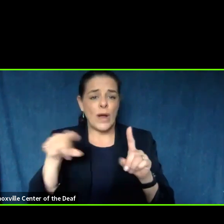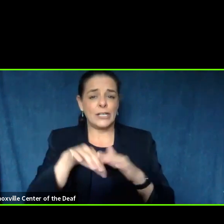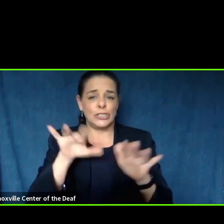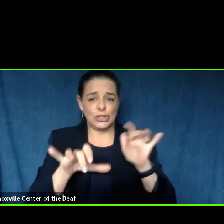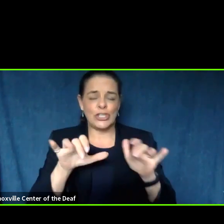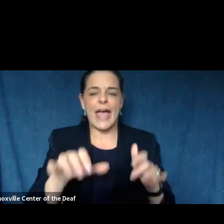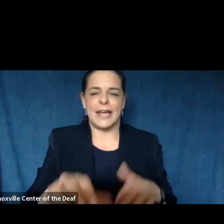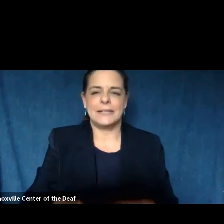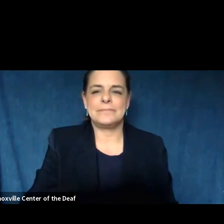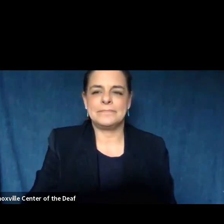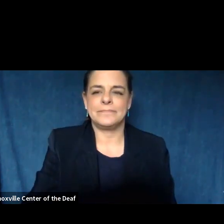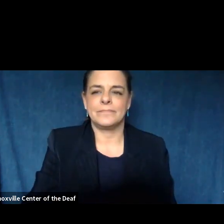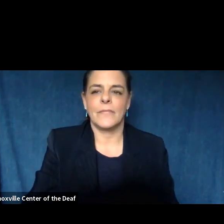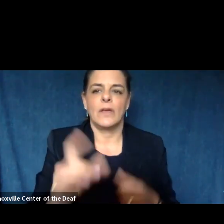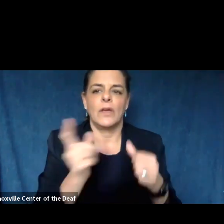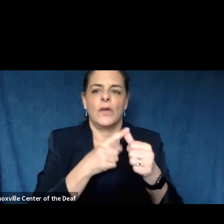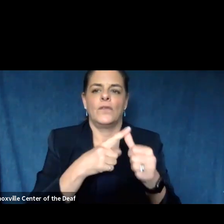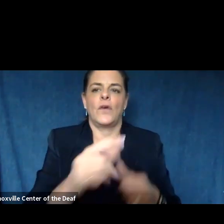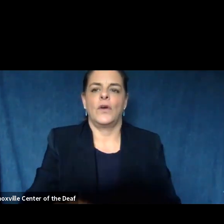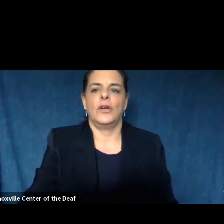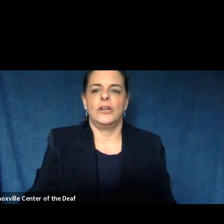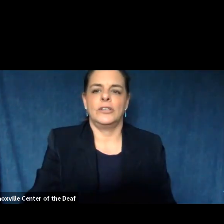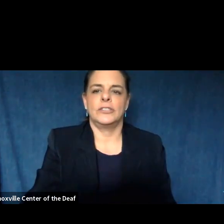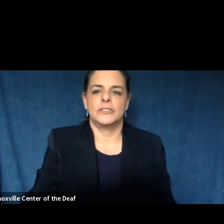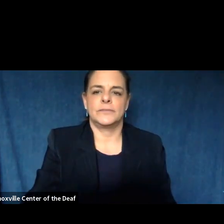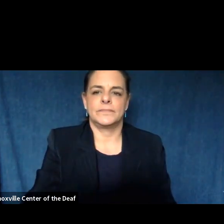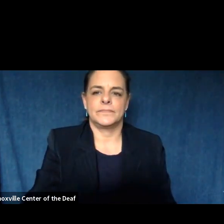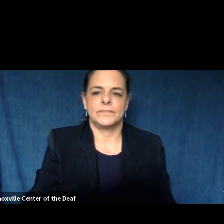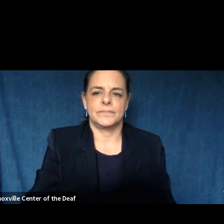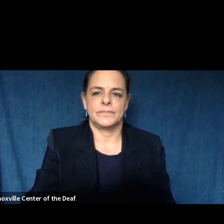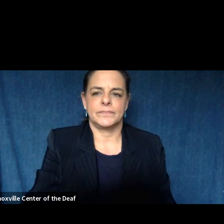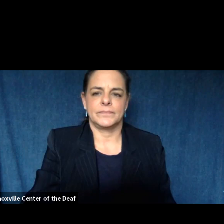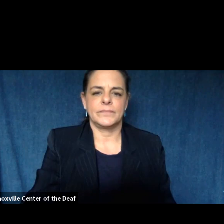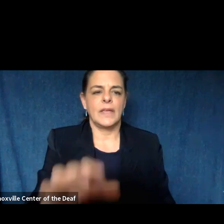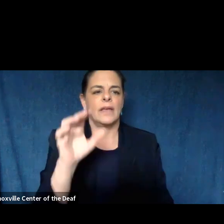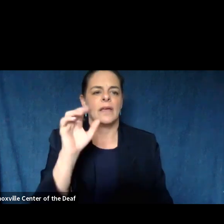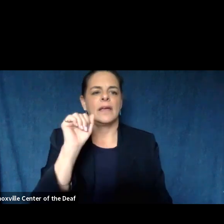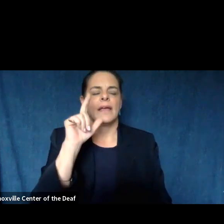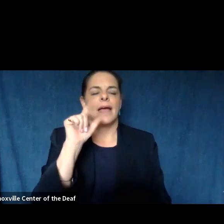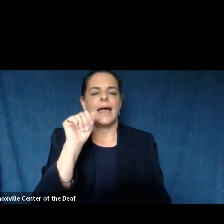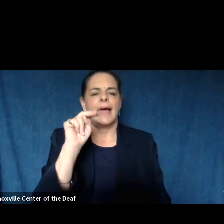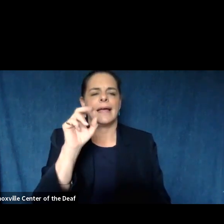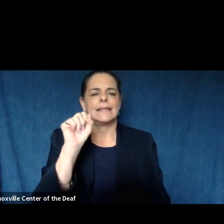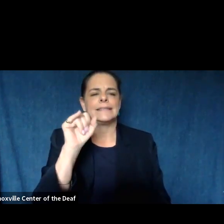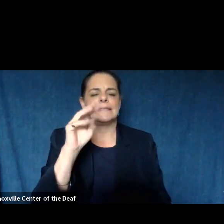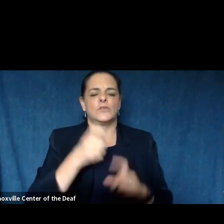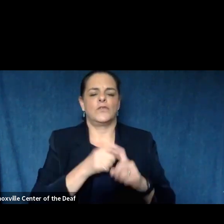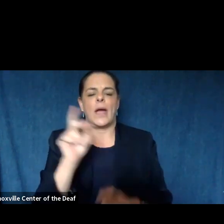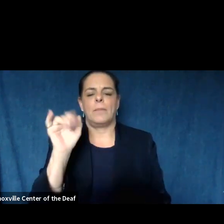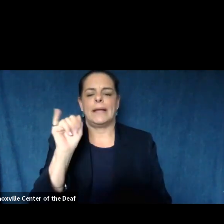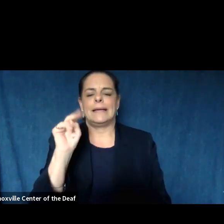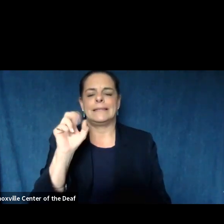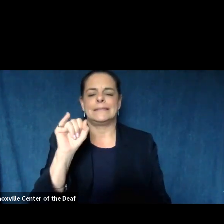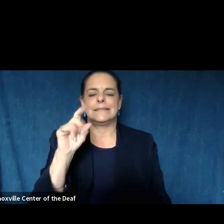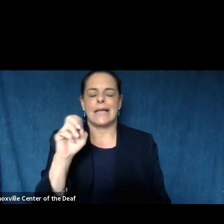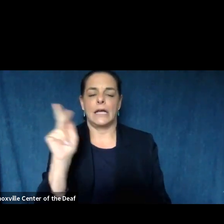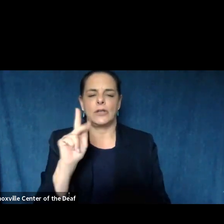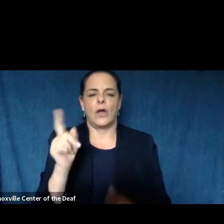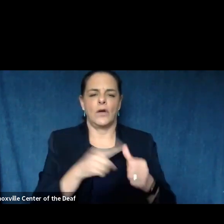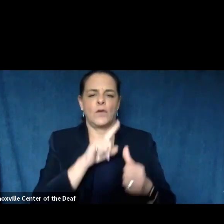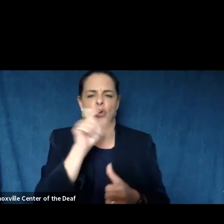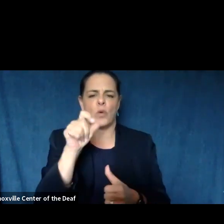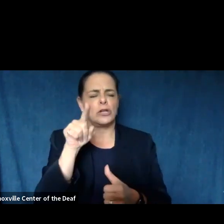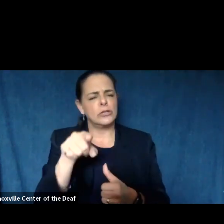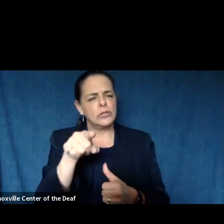All right, so first question we have is a couple from Alan Sims with Inside Knoxville. His first question is, would you